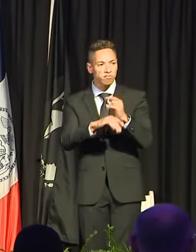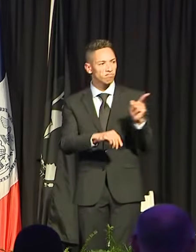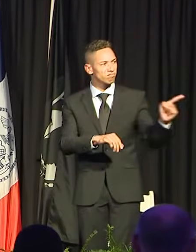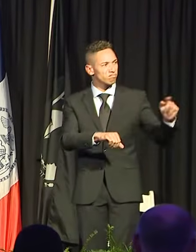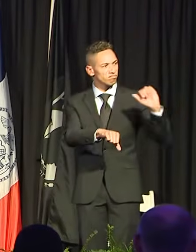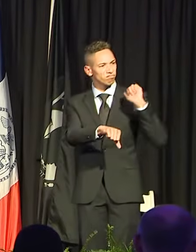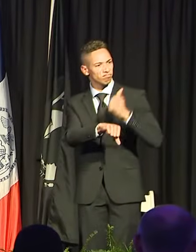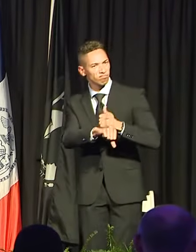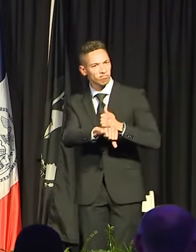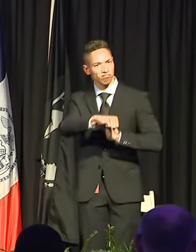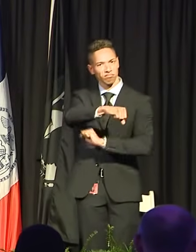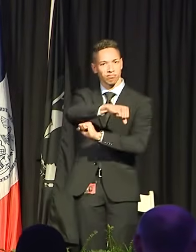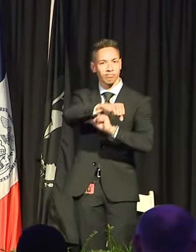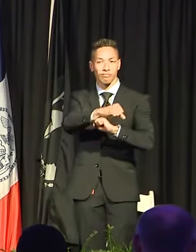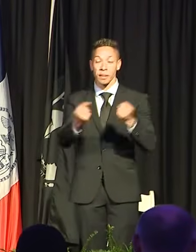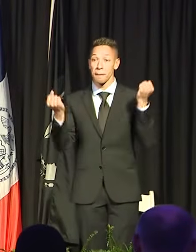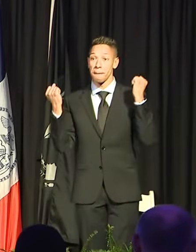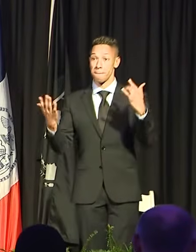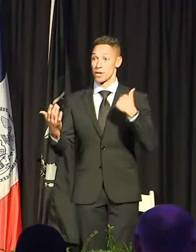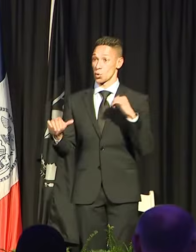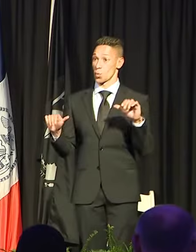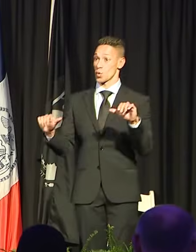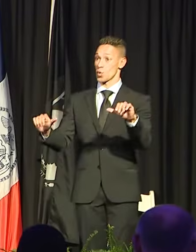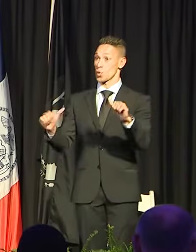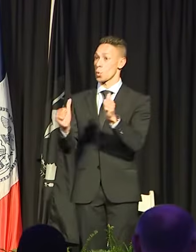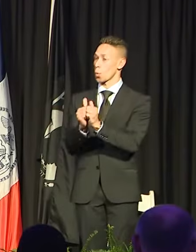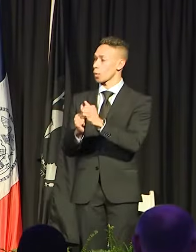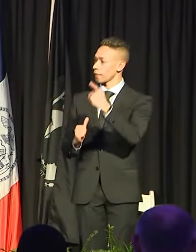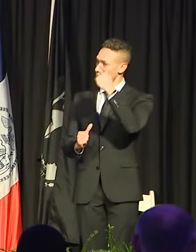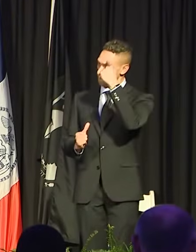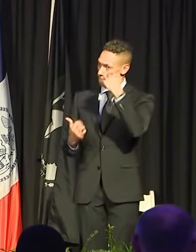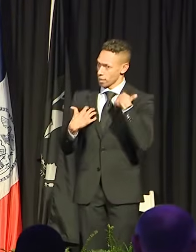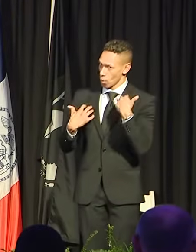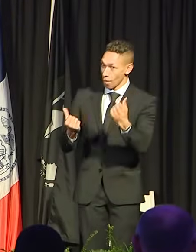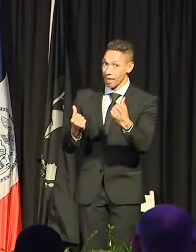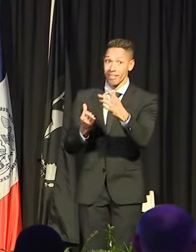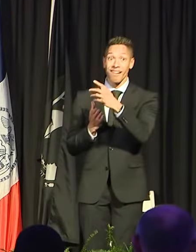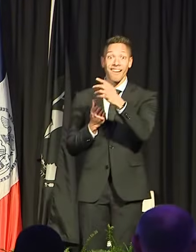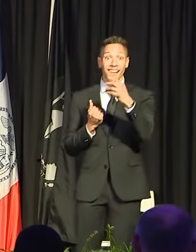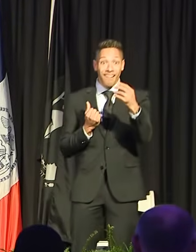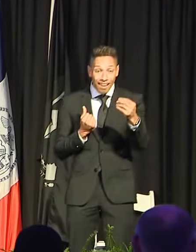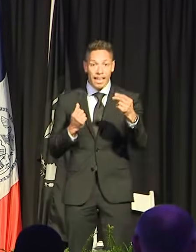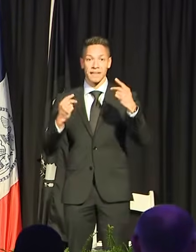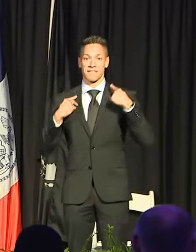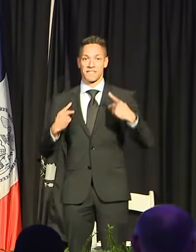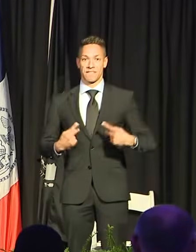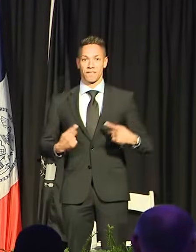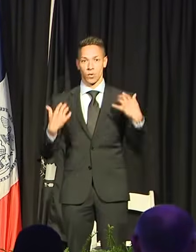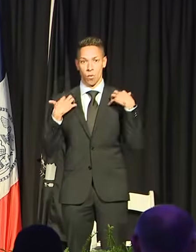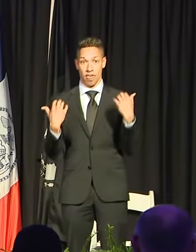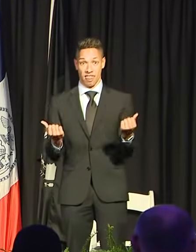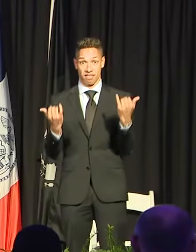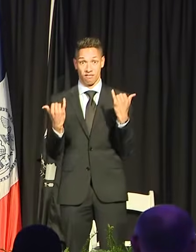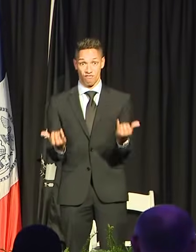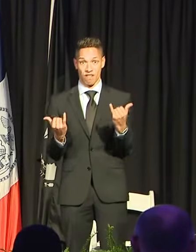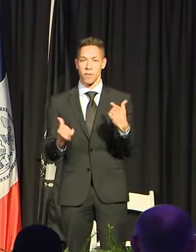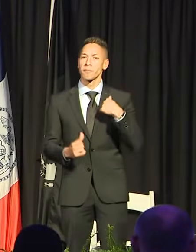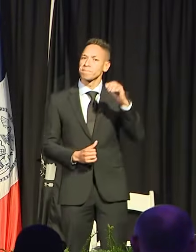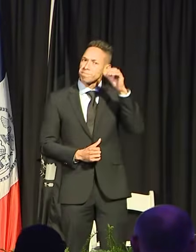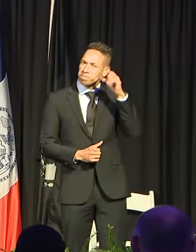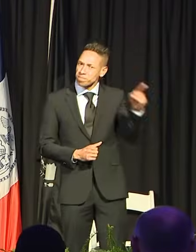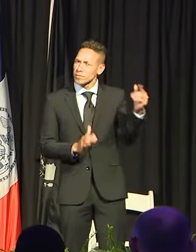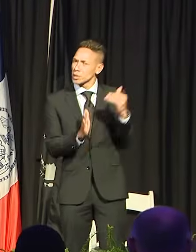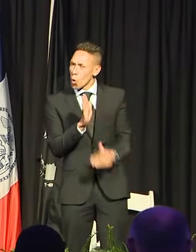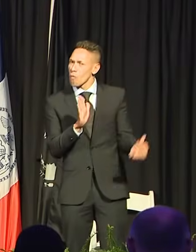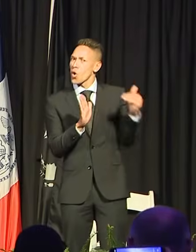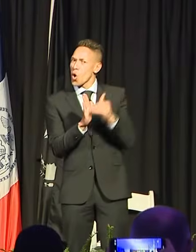the framework of much of what we're doing around mental health and physical health right now. I heard him over